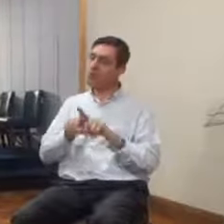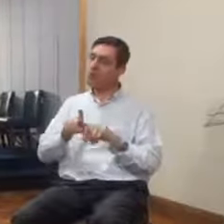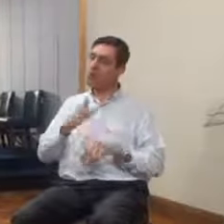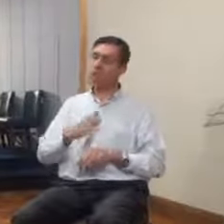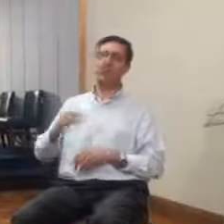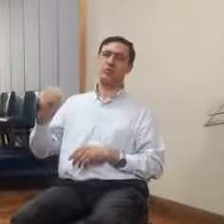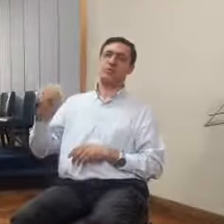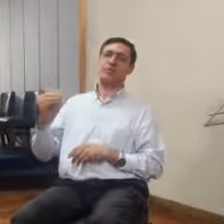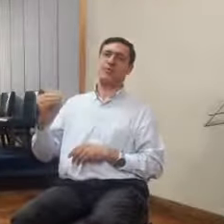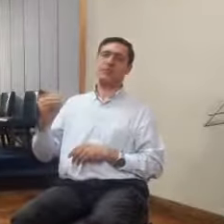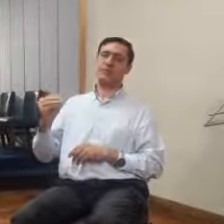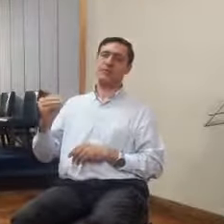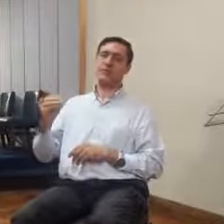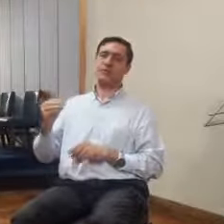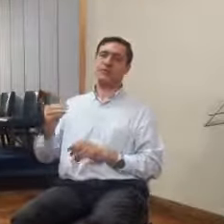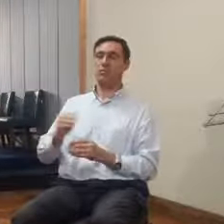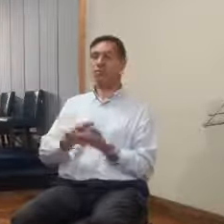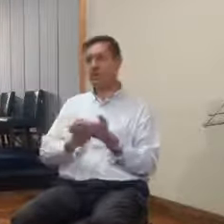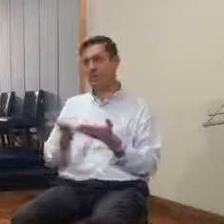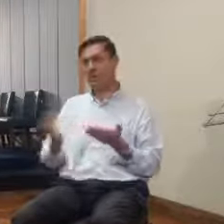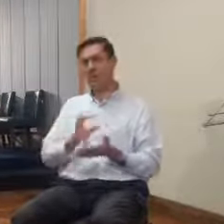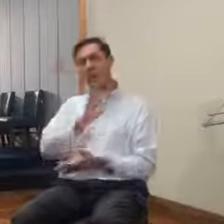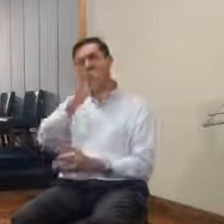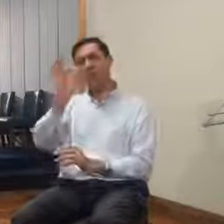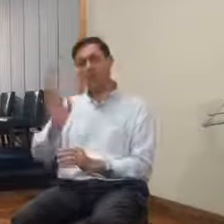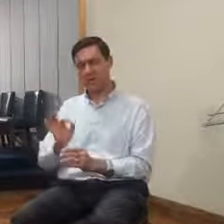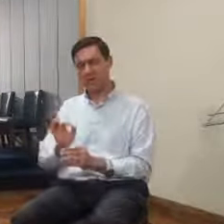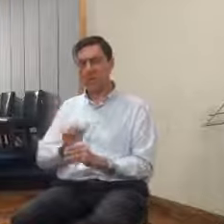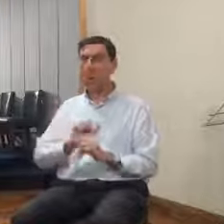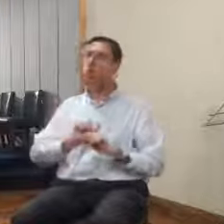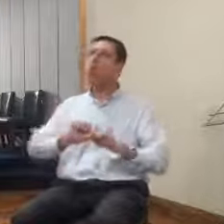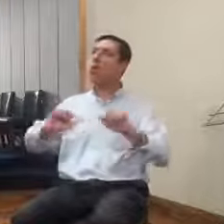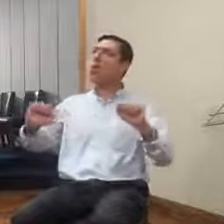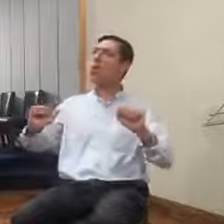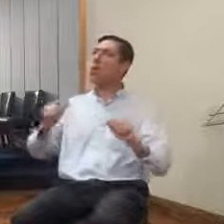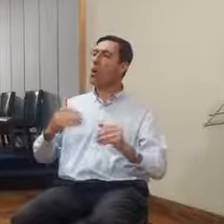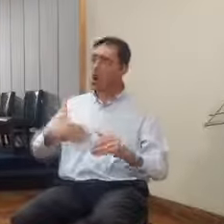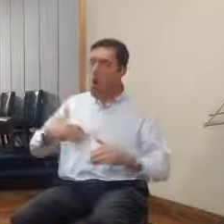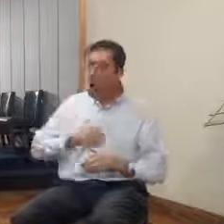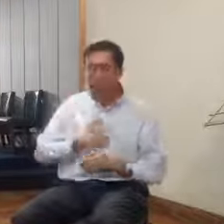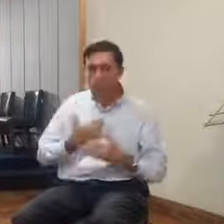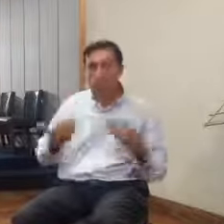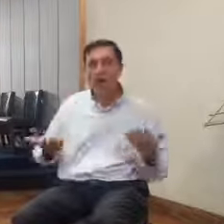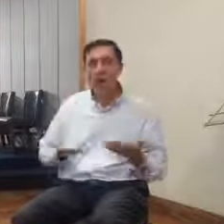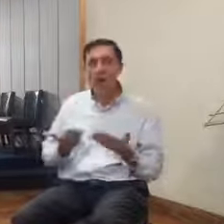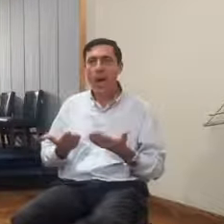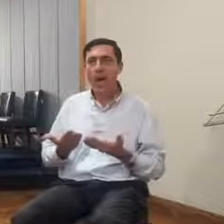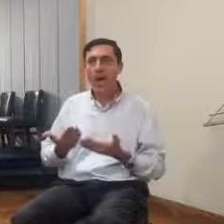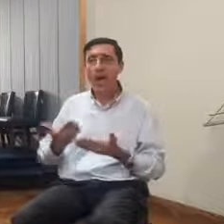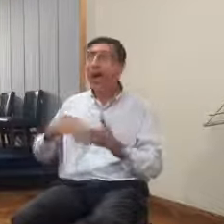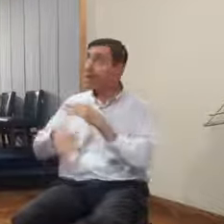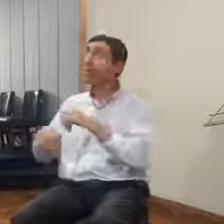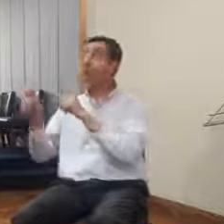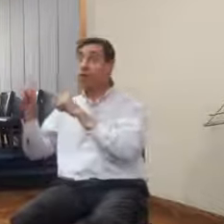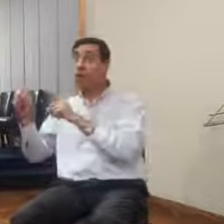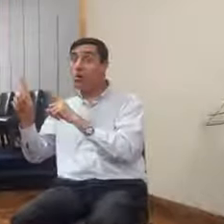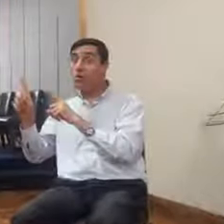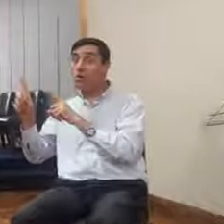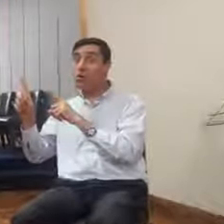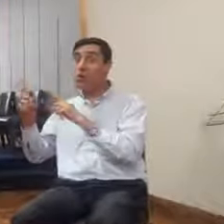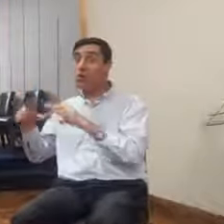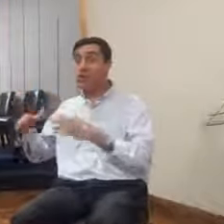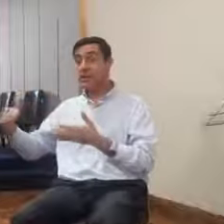evening? Where is it? Is it in the Lord, who has delivered your soul from death and will keep